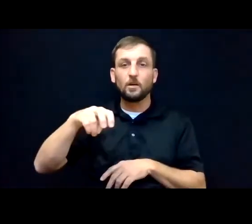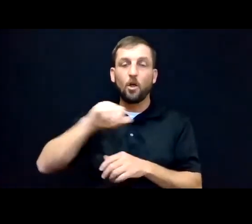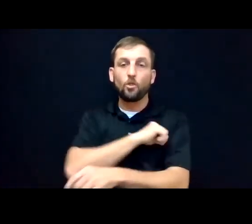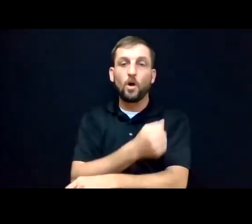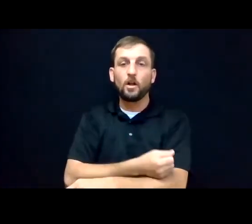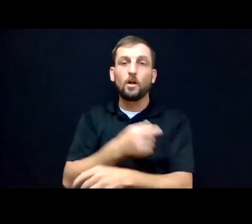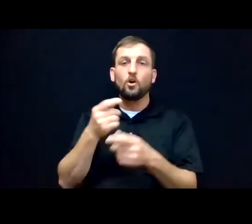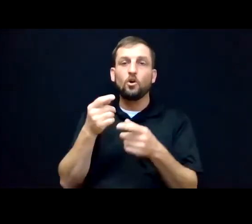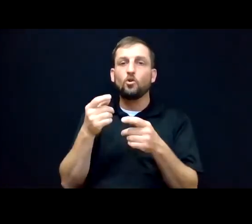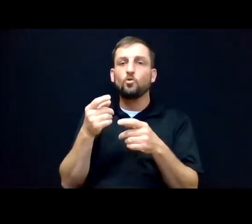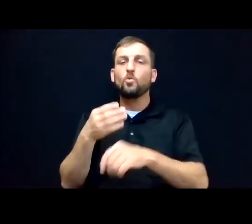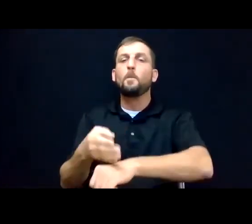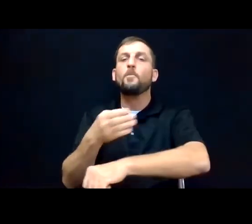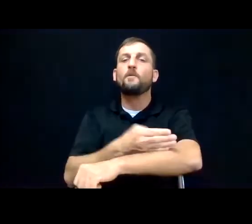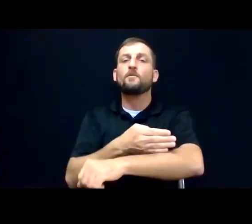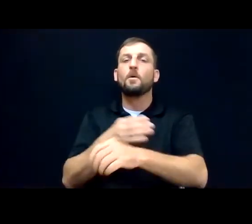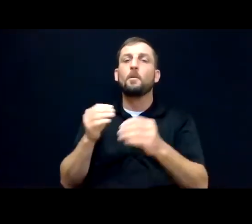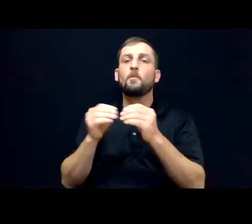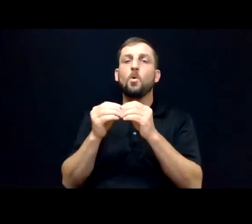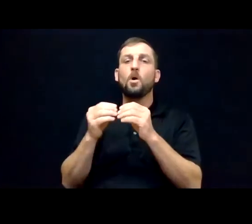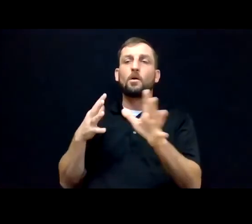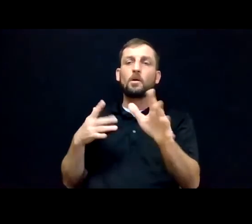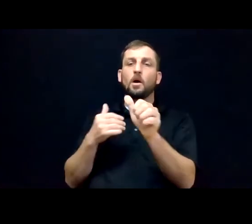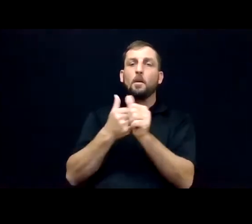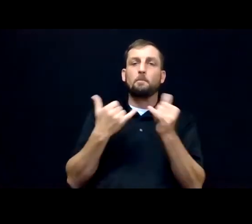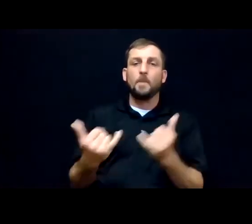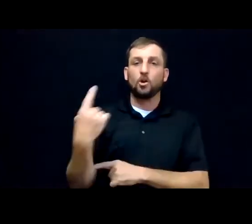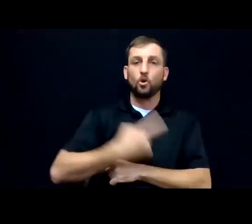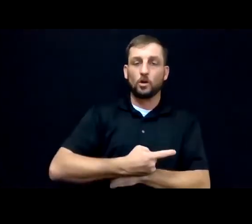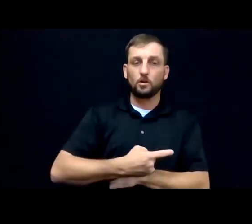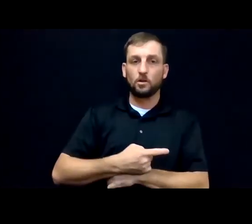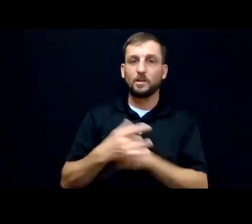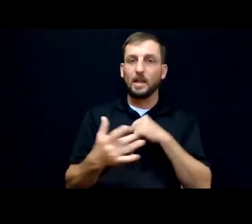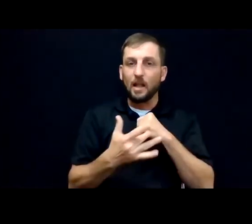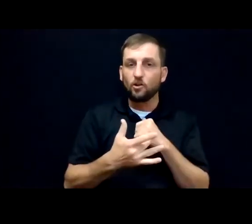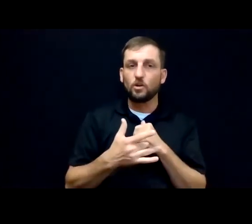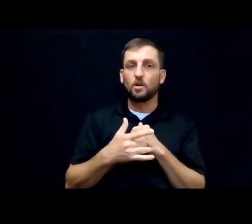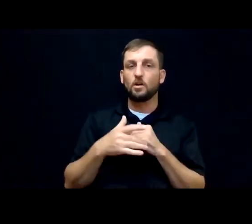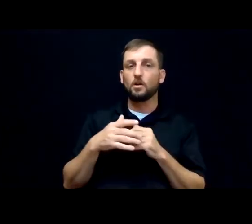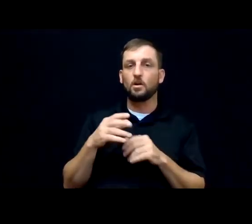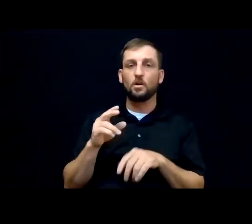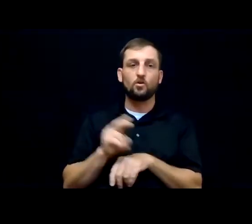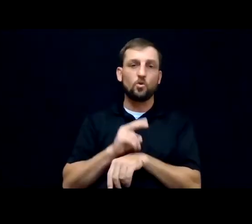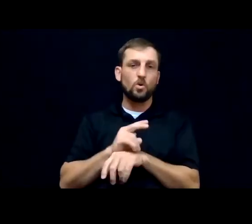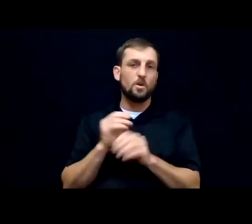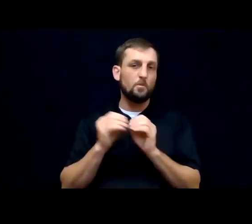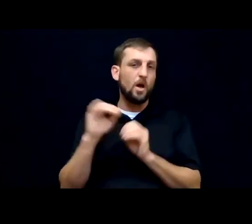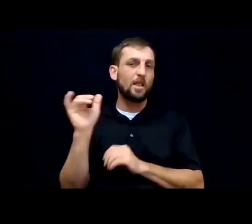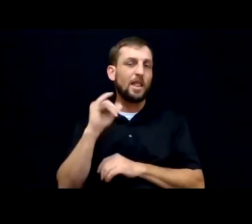our technology and our approach, i.e. using Uber-like